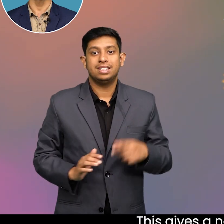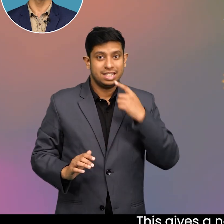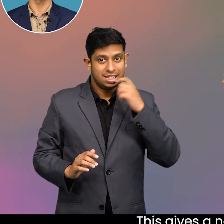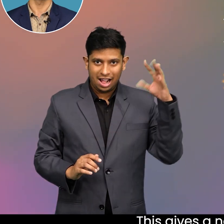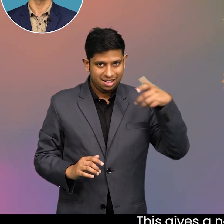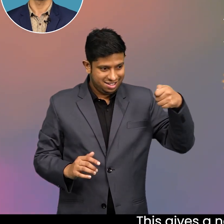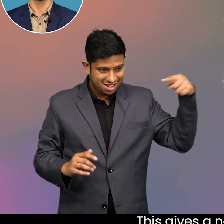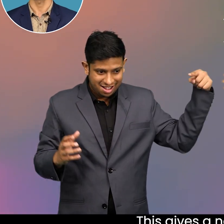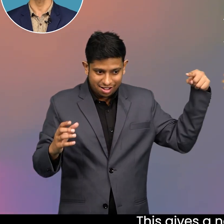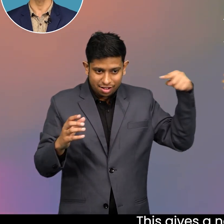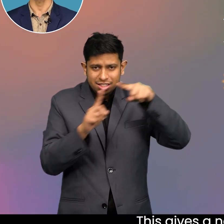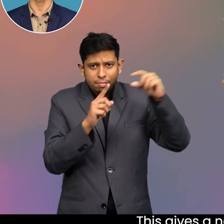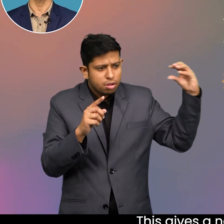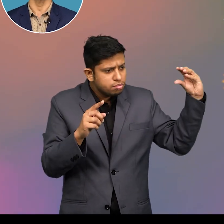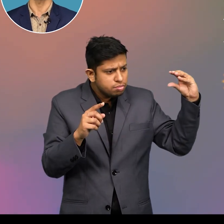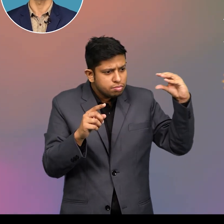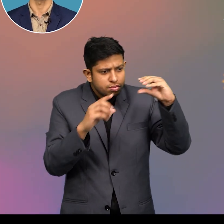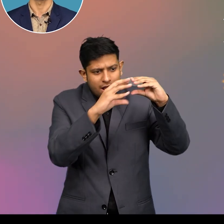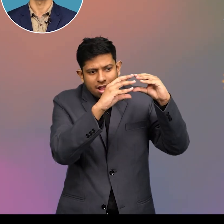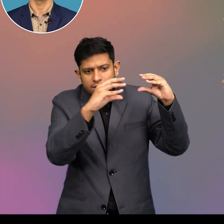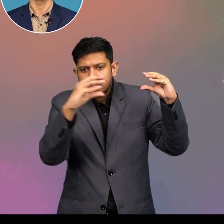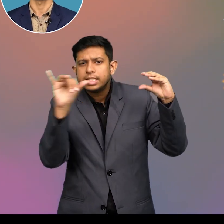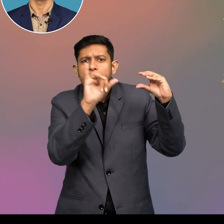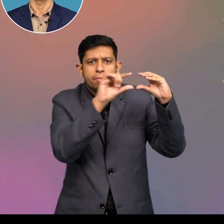This gives a narrow beam of white light.